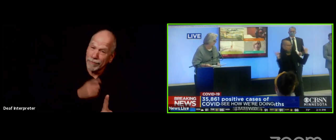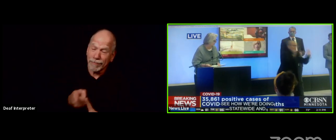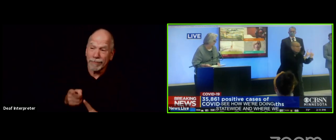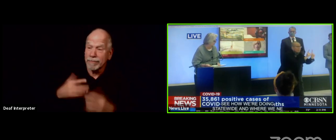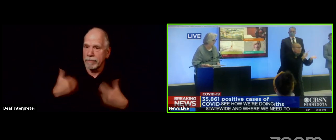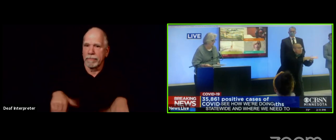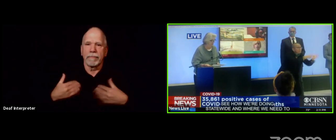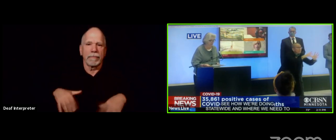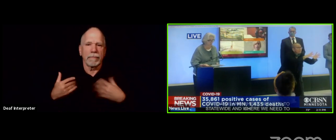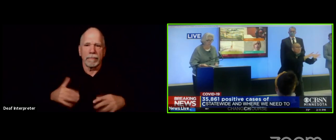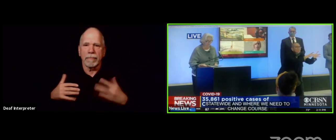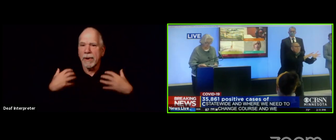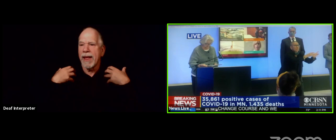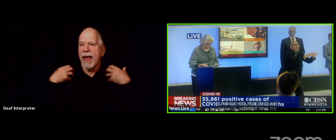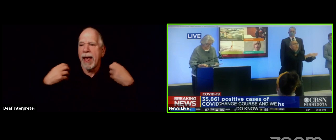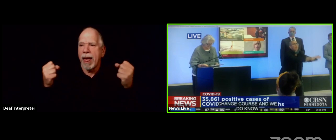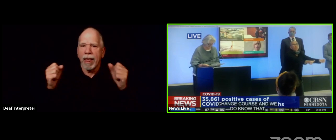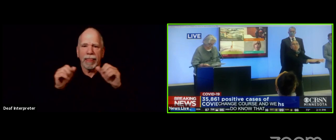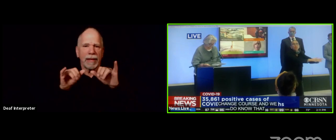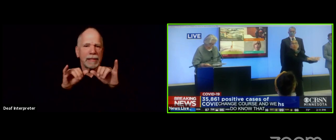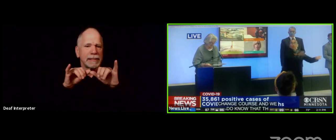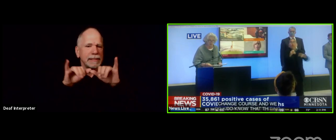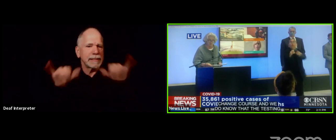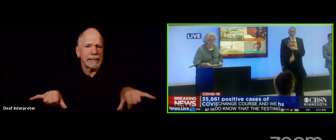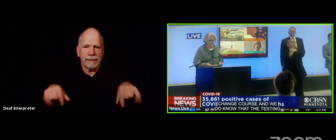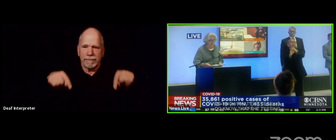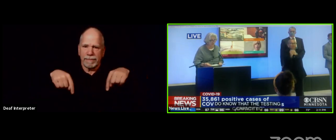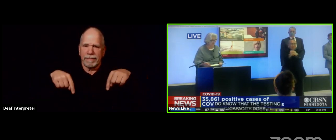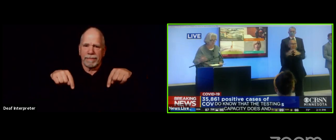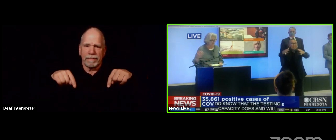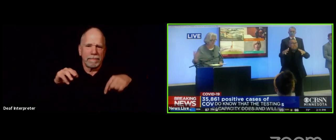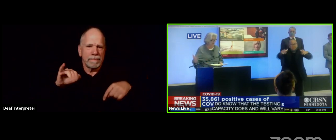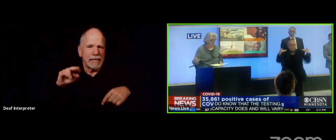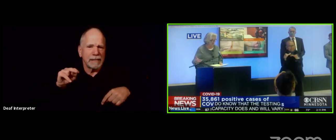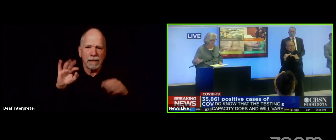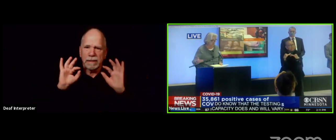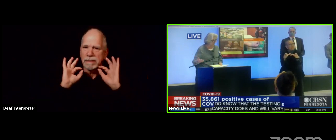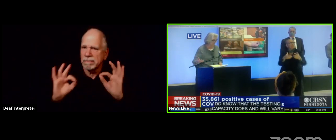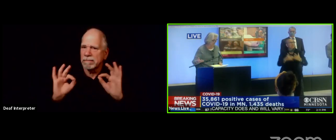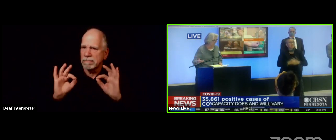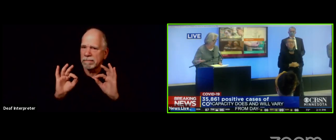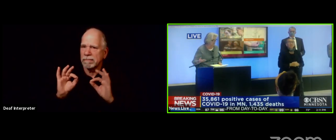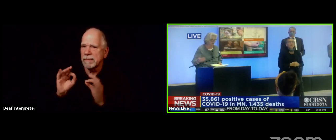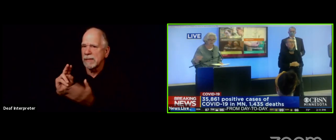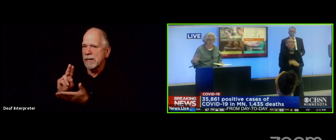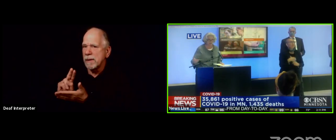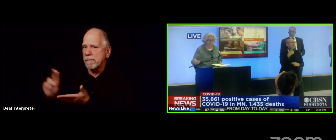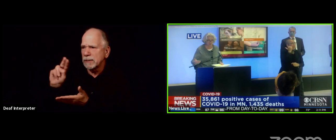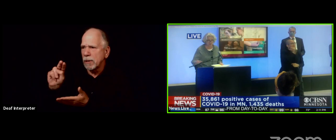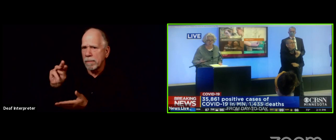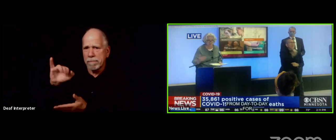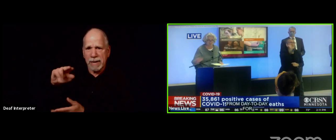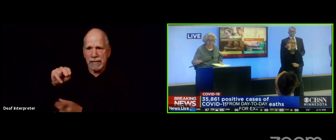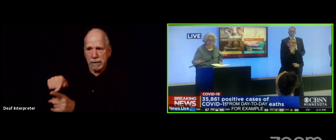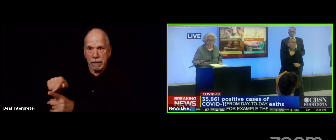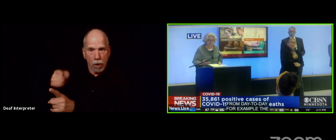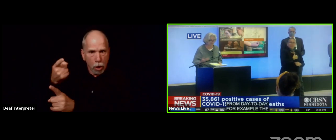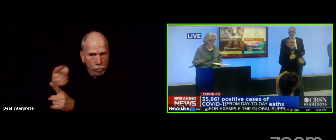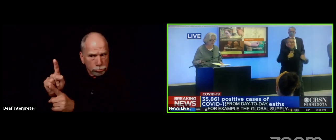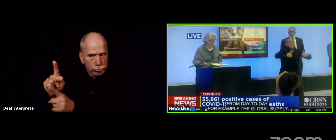testing capacity does and will vary from day to day. For example, the global supply chain issues are still with us. Individual